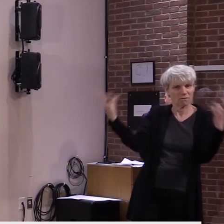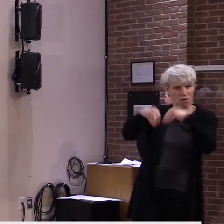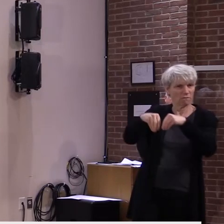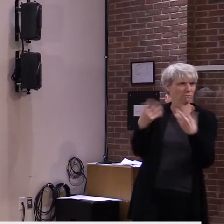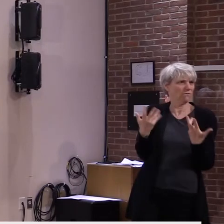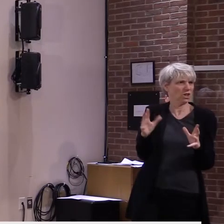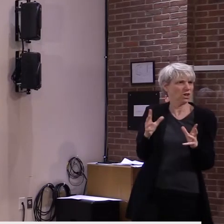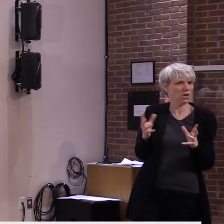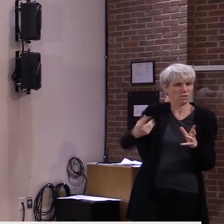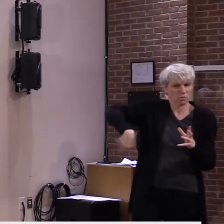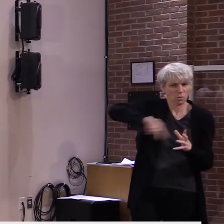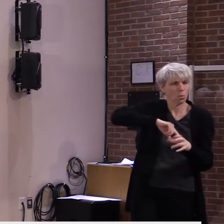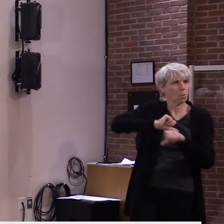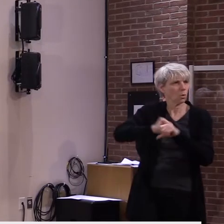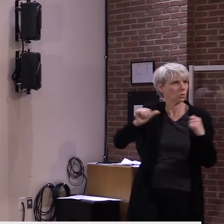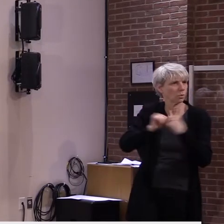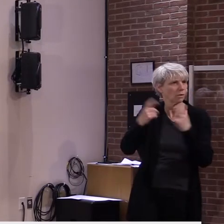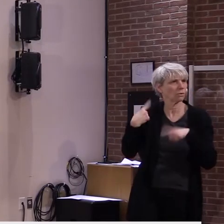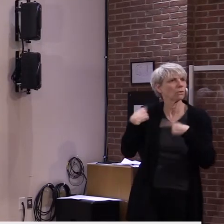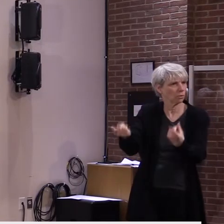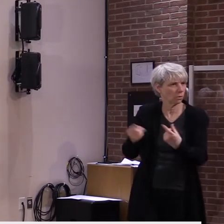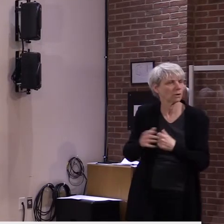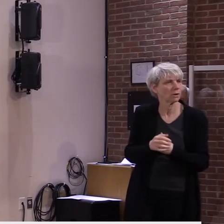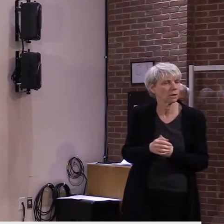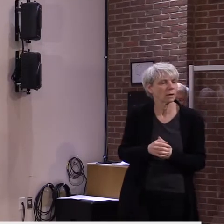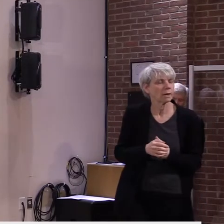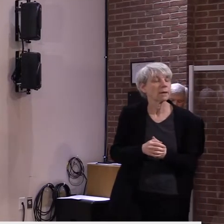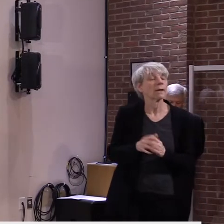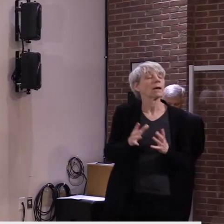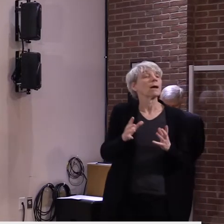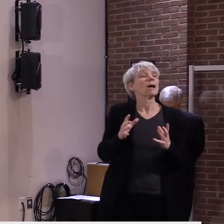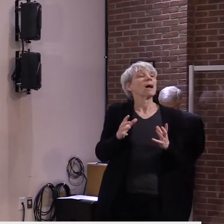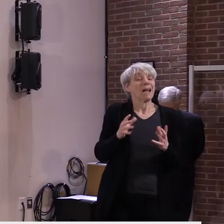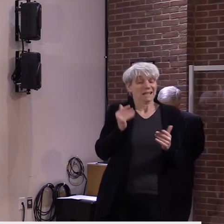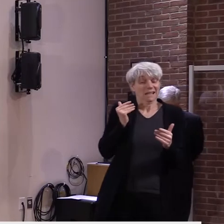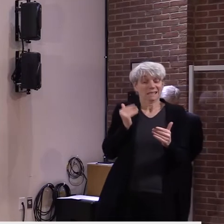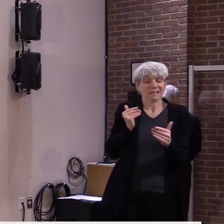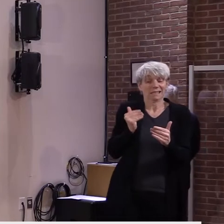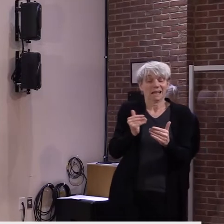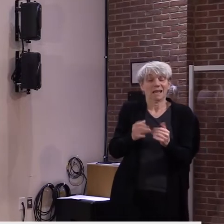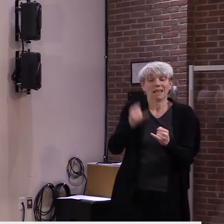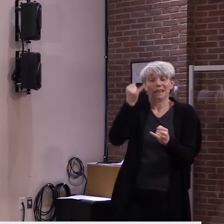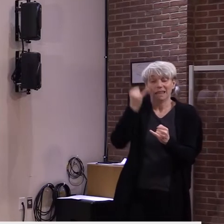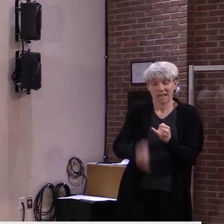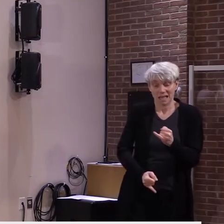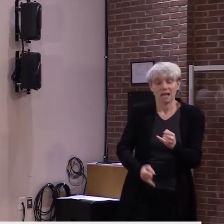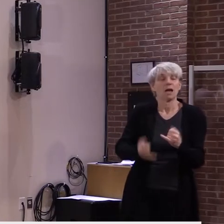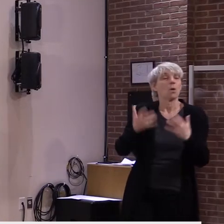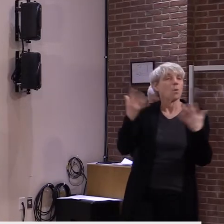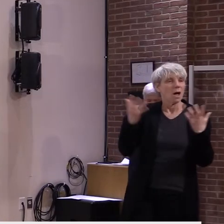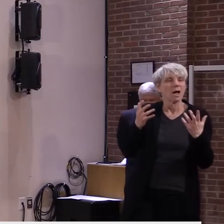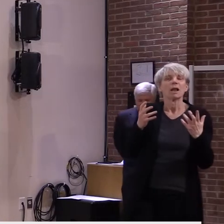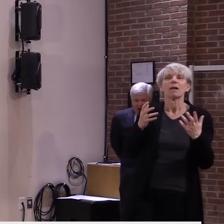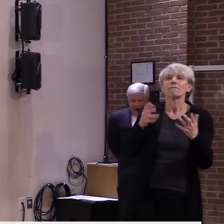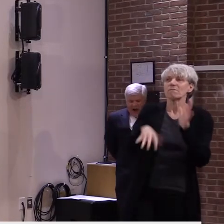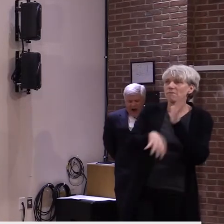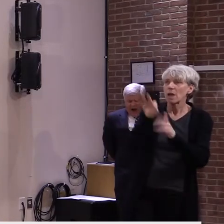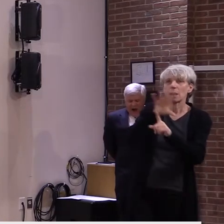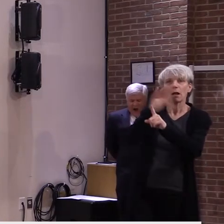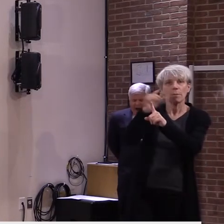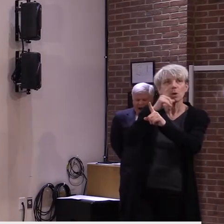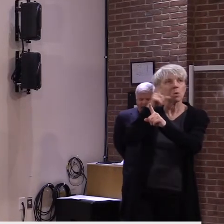already. All that needs to be done is have a commercially available test that has